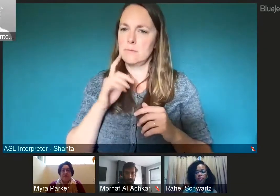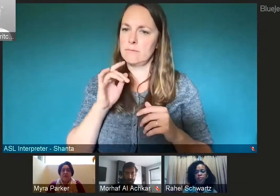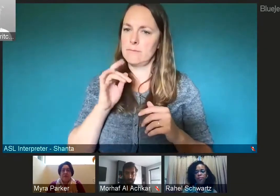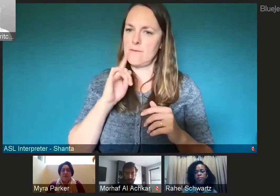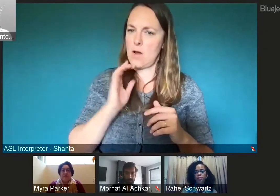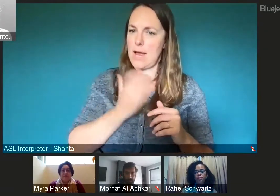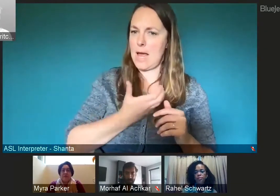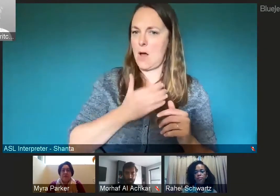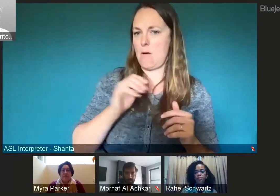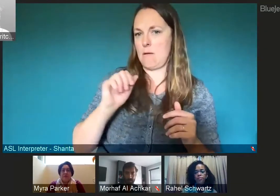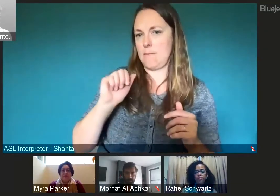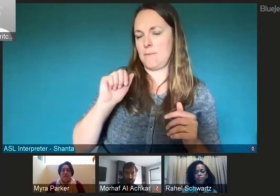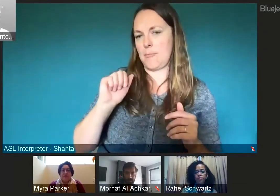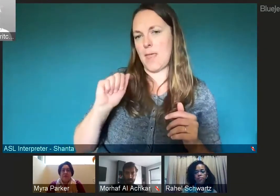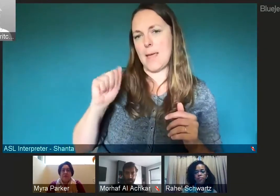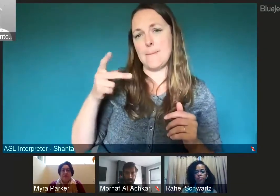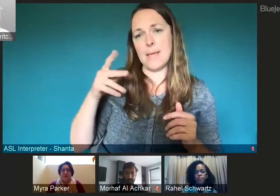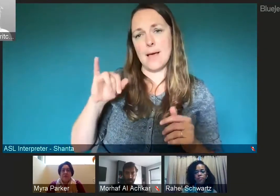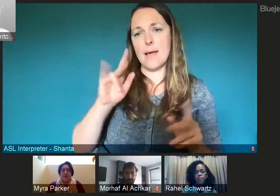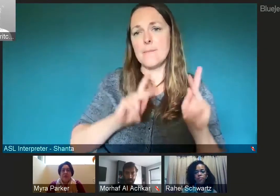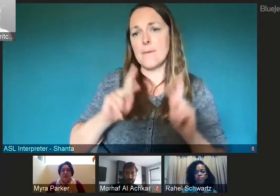Asian Pacific people.